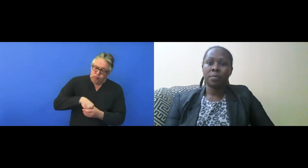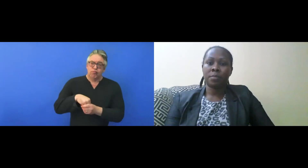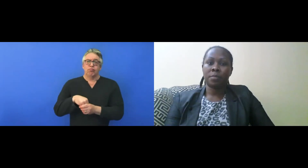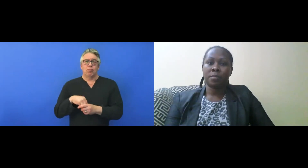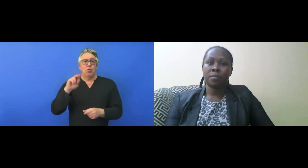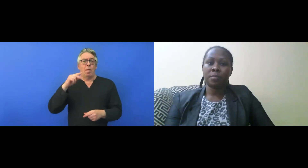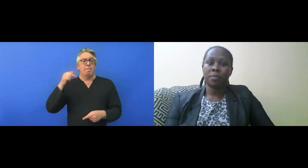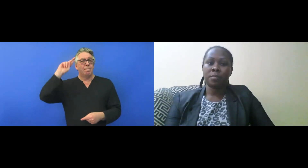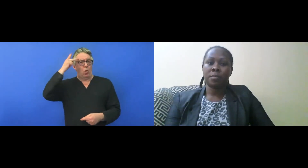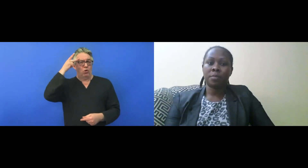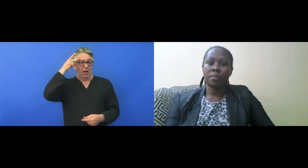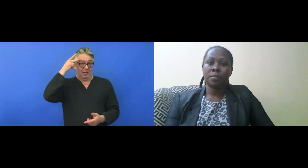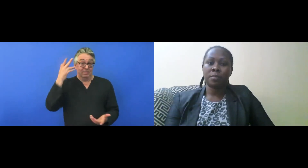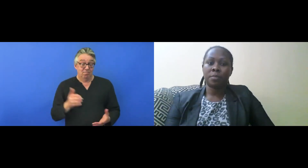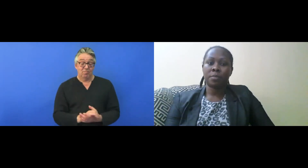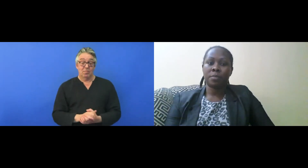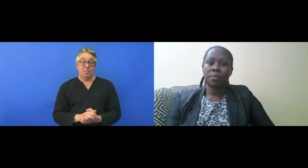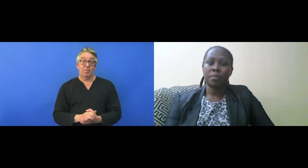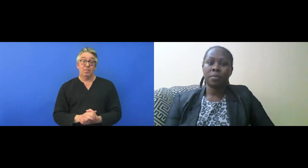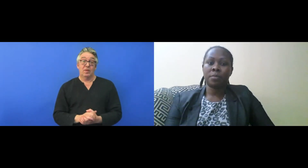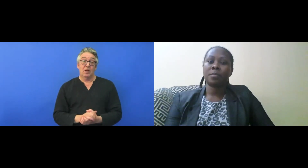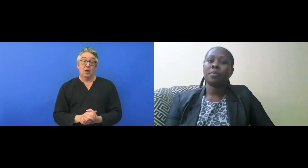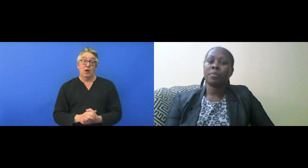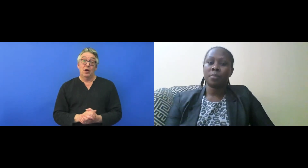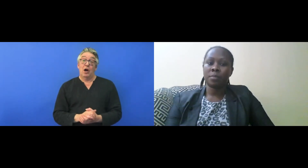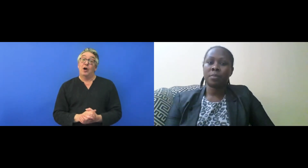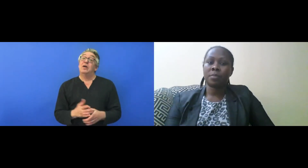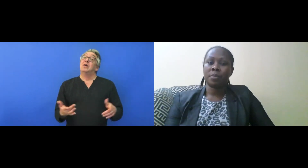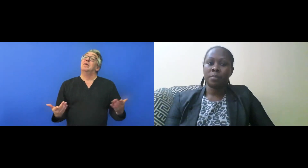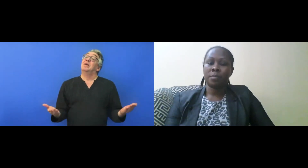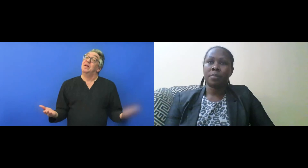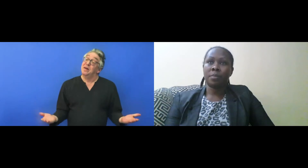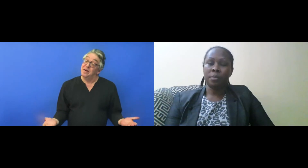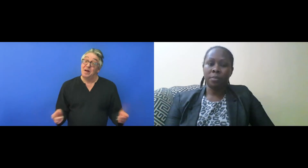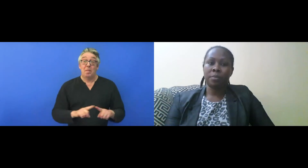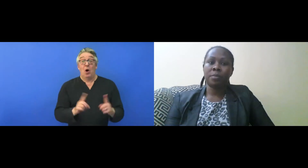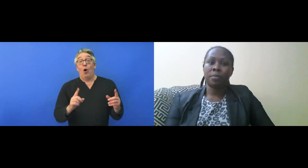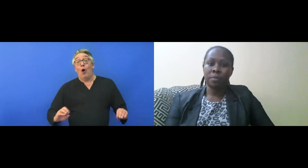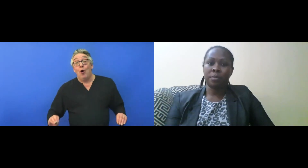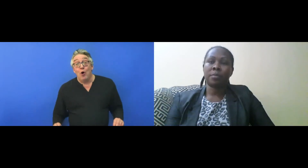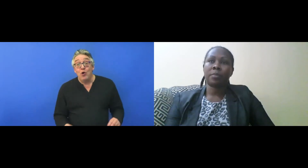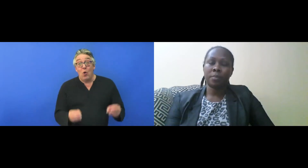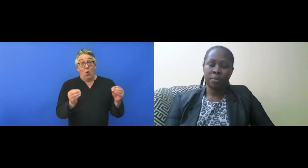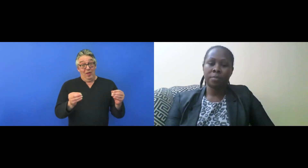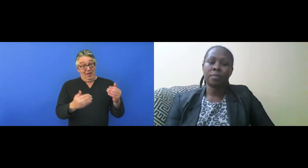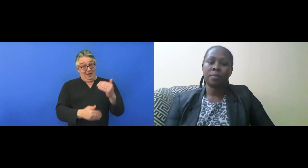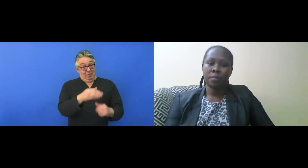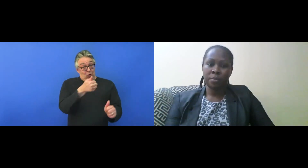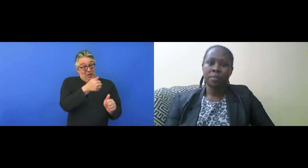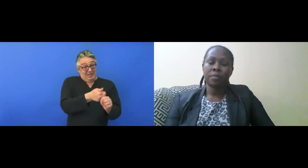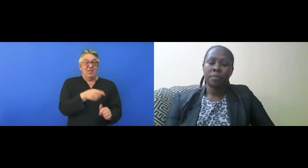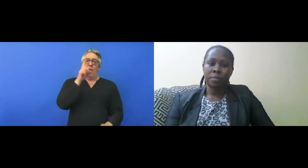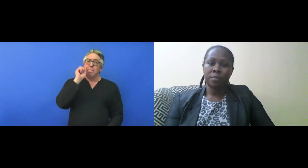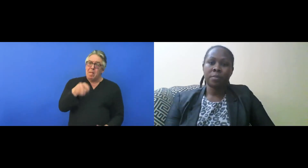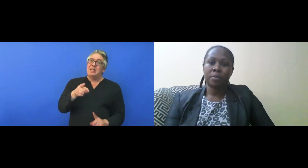On the other hand, youth with disability needs to allocate resources so as to